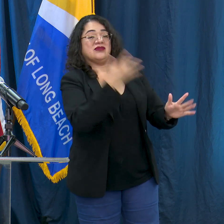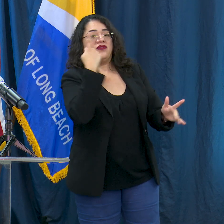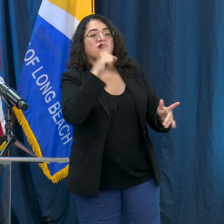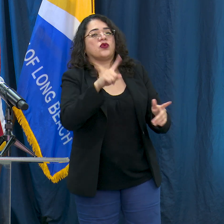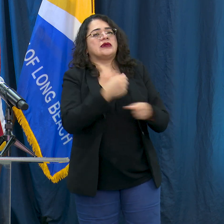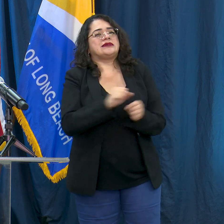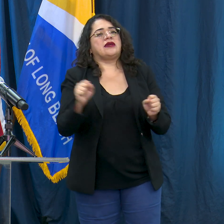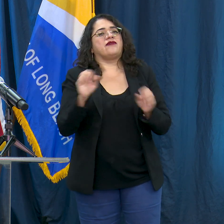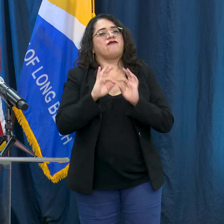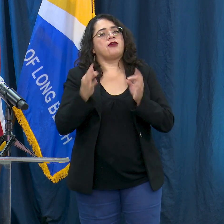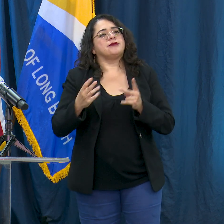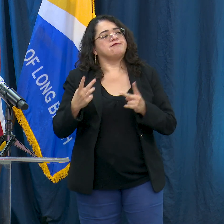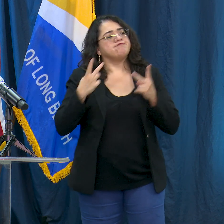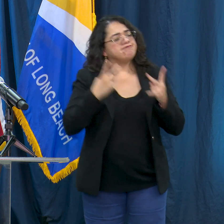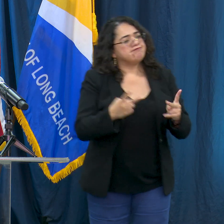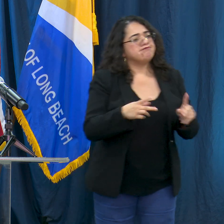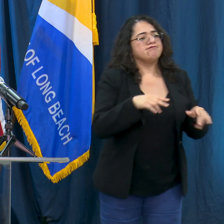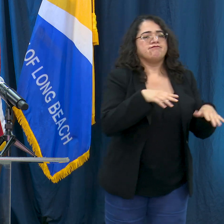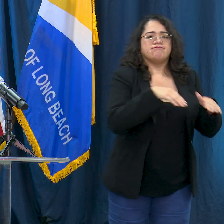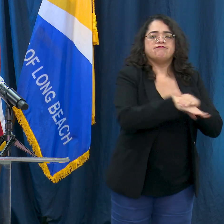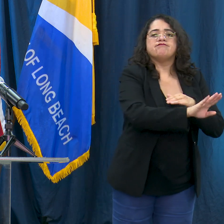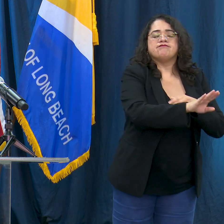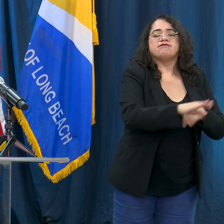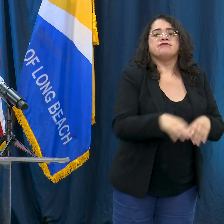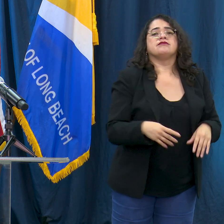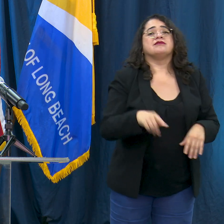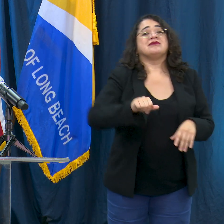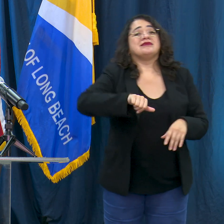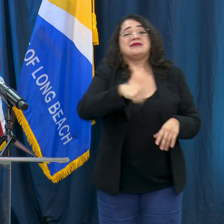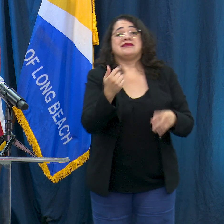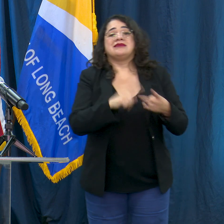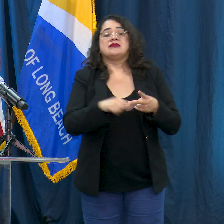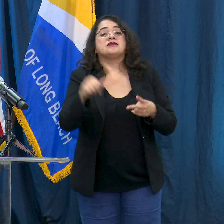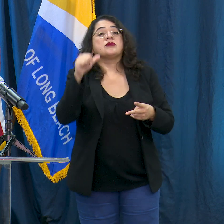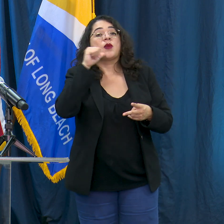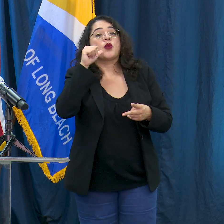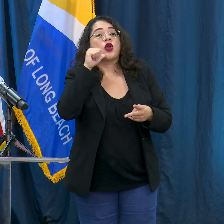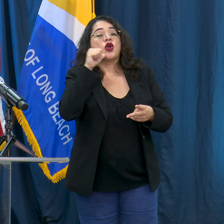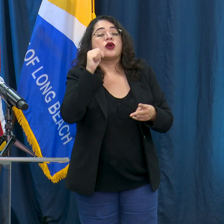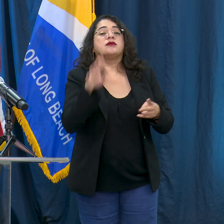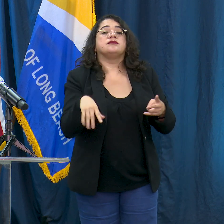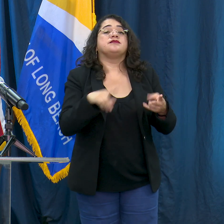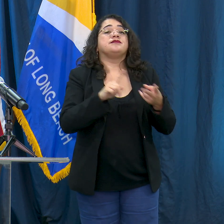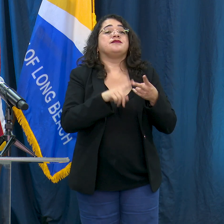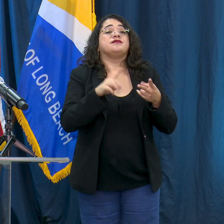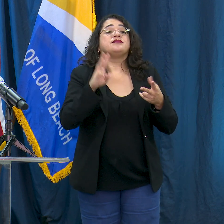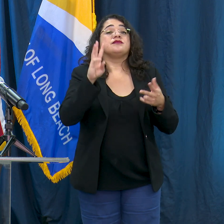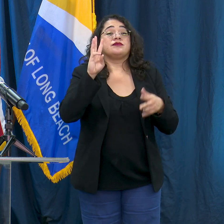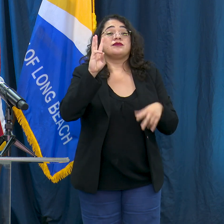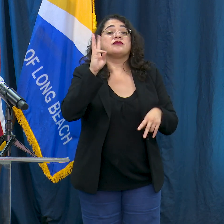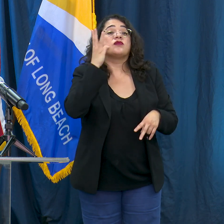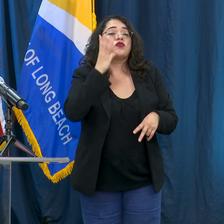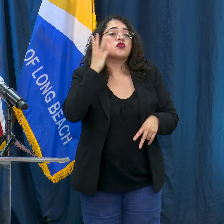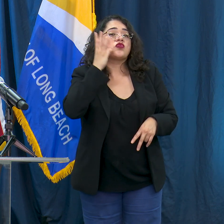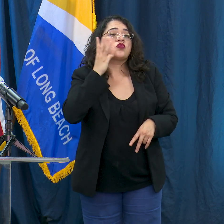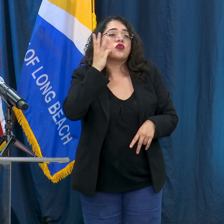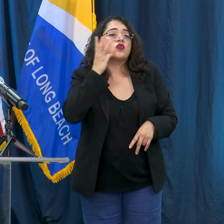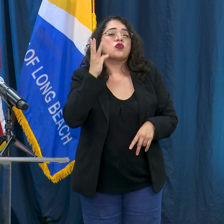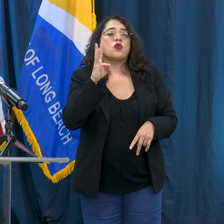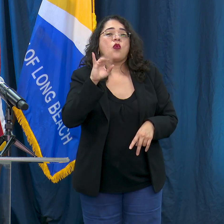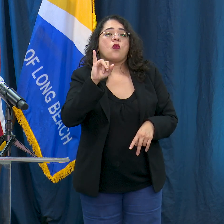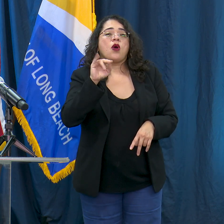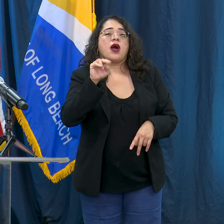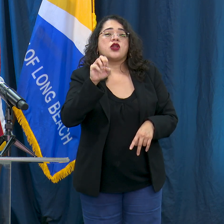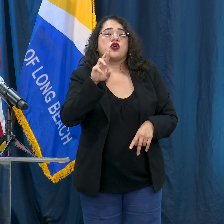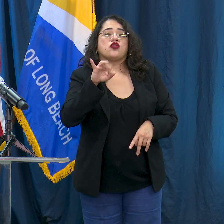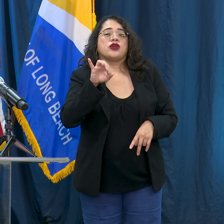The other that will be not ready to open are bars and wineries. Though we will be reviewing that as well, and